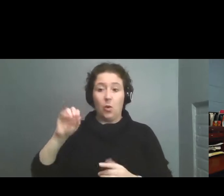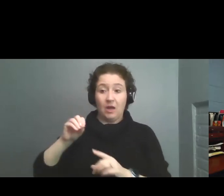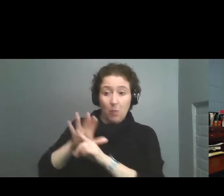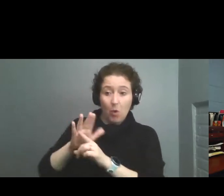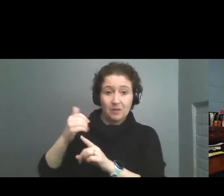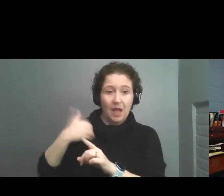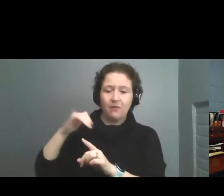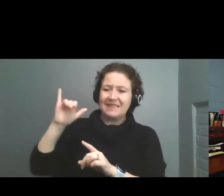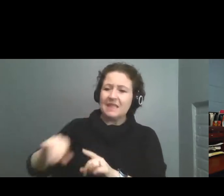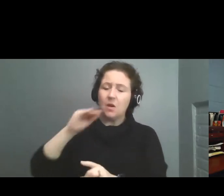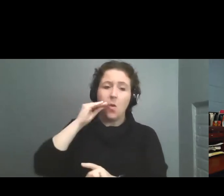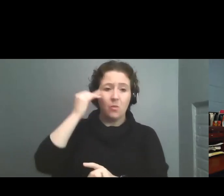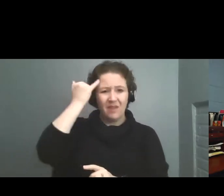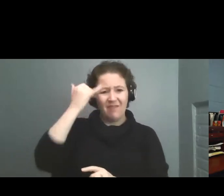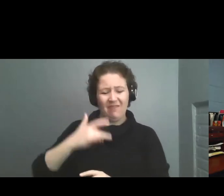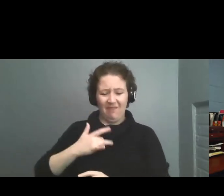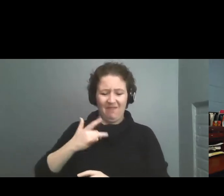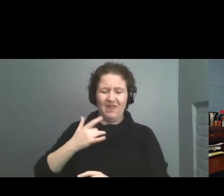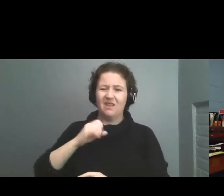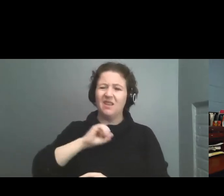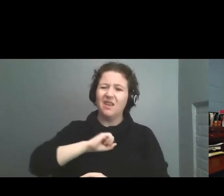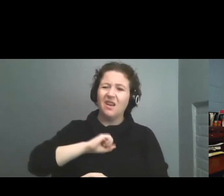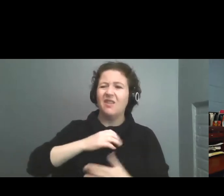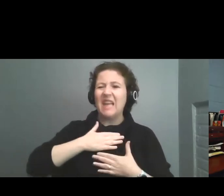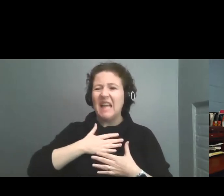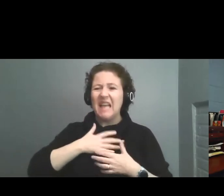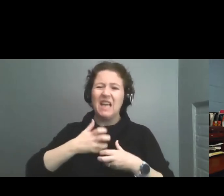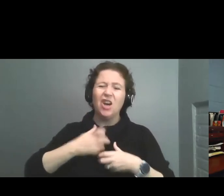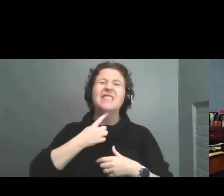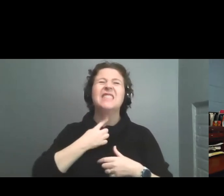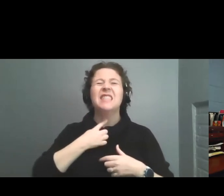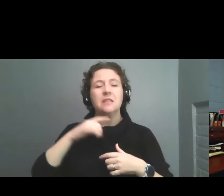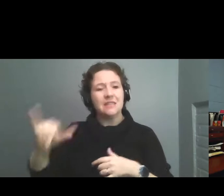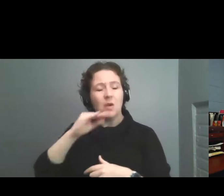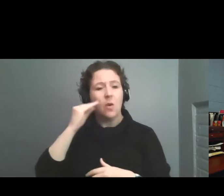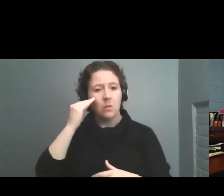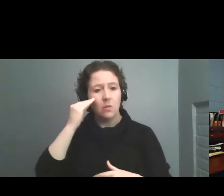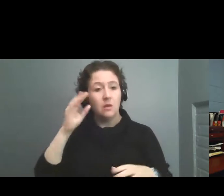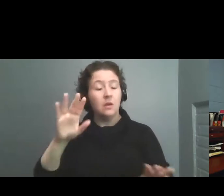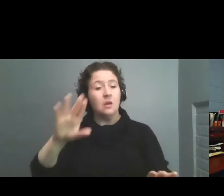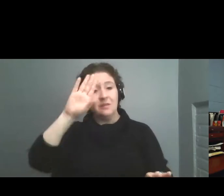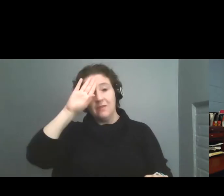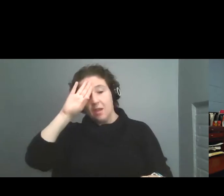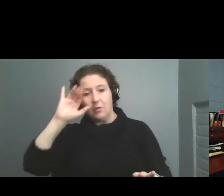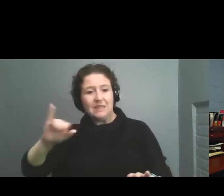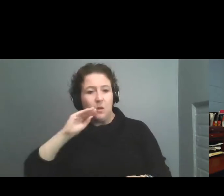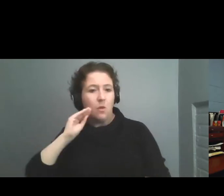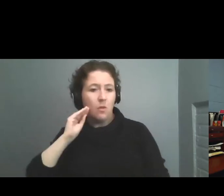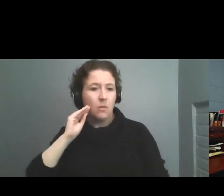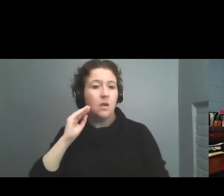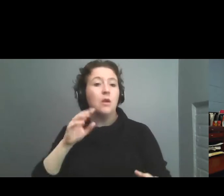have symptoms of COVID-19 over the past 14 days. Arrange tables and chairs to allow for social